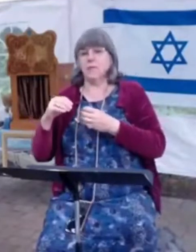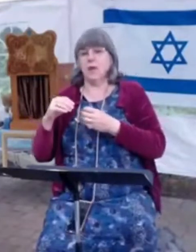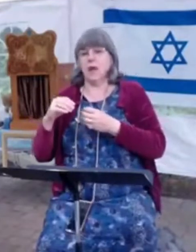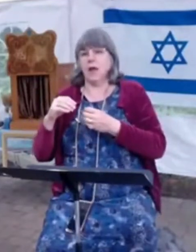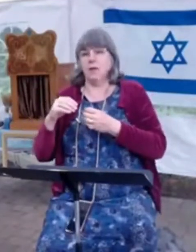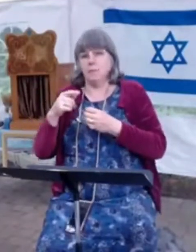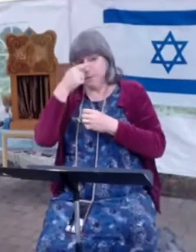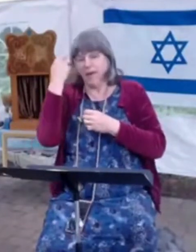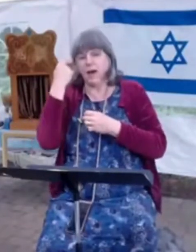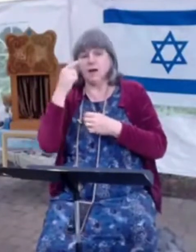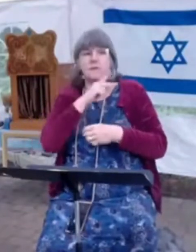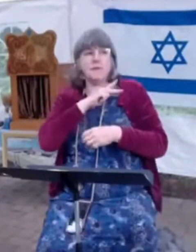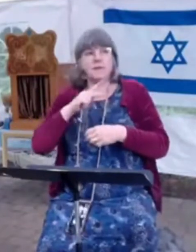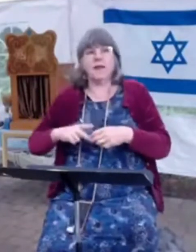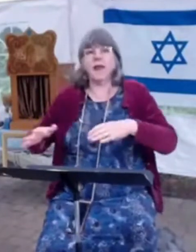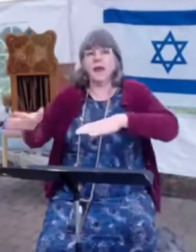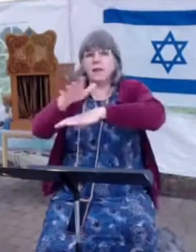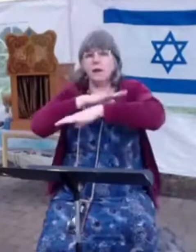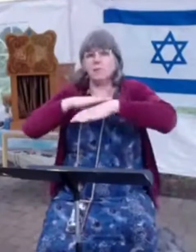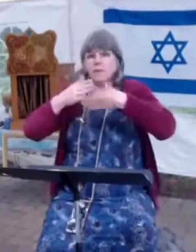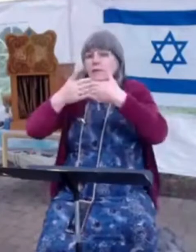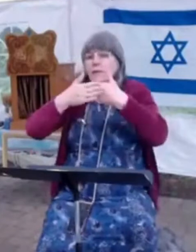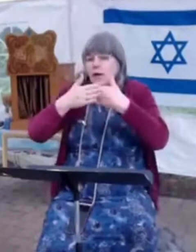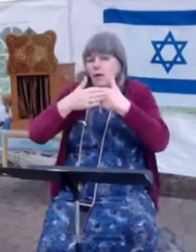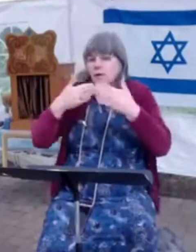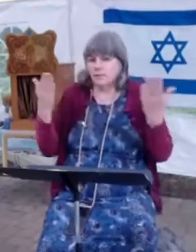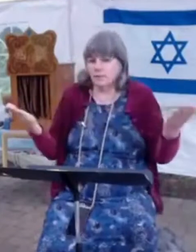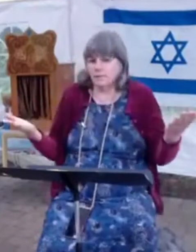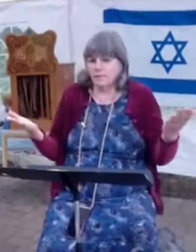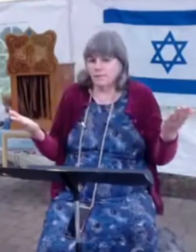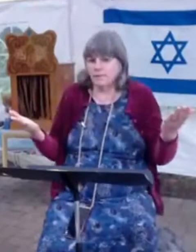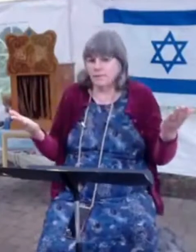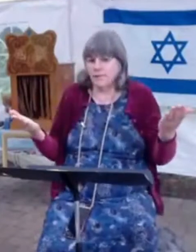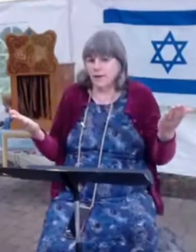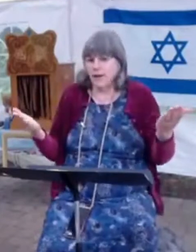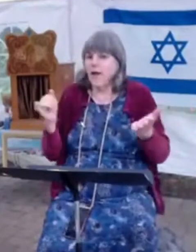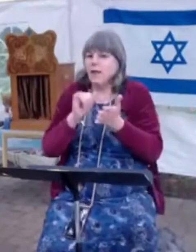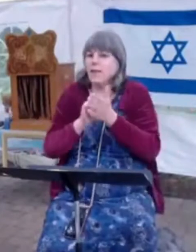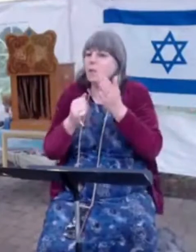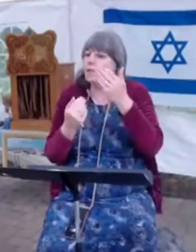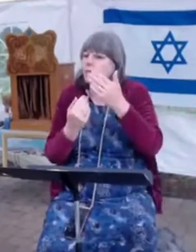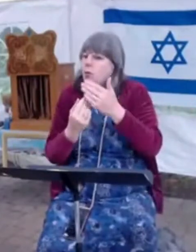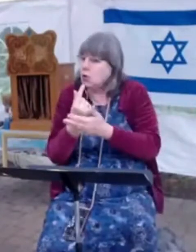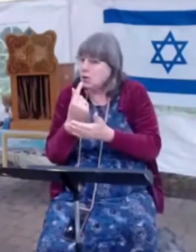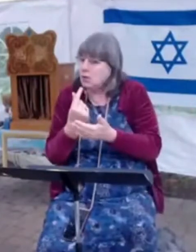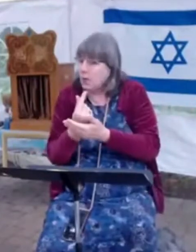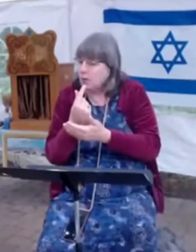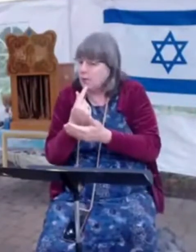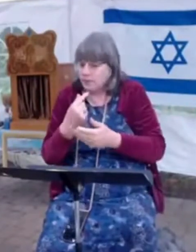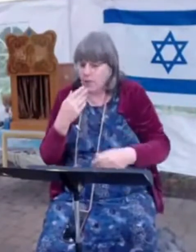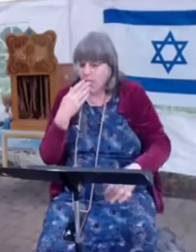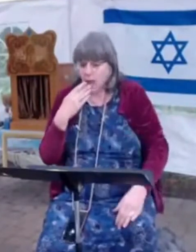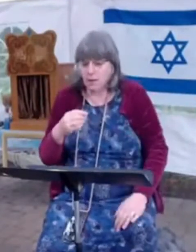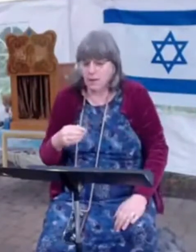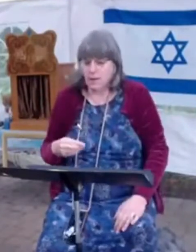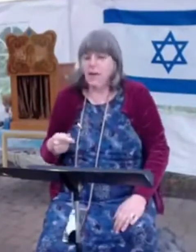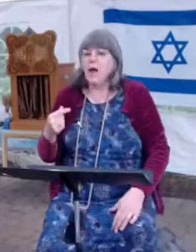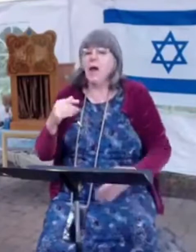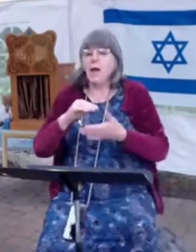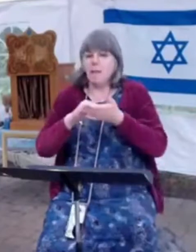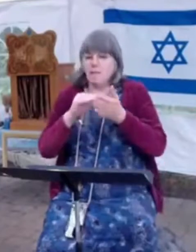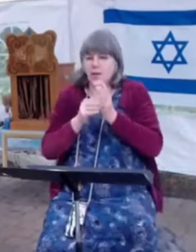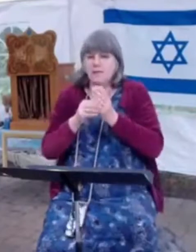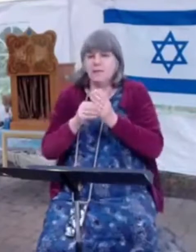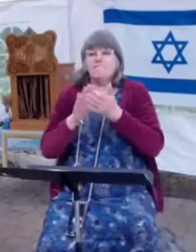Yeshua, what he said when he went proclaiming the good news. It's the message of clean up, get your house